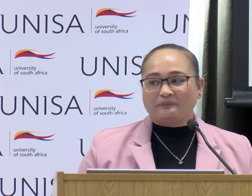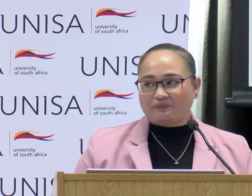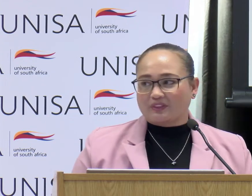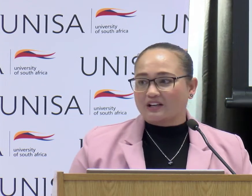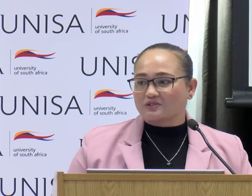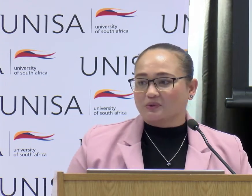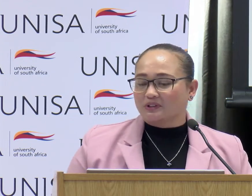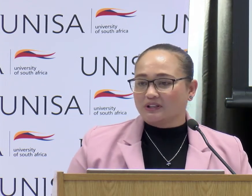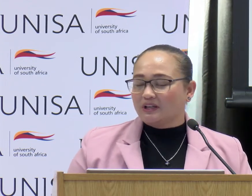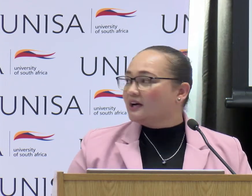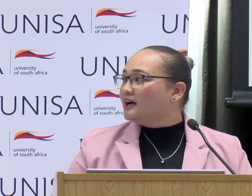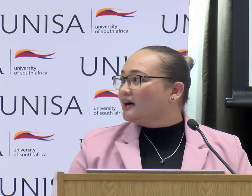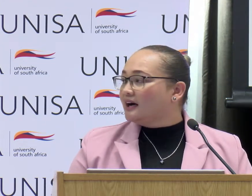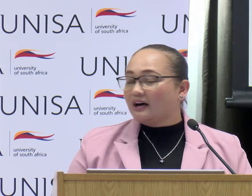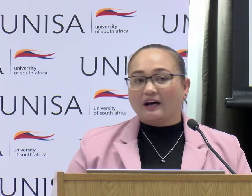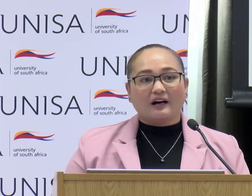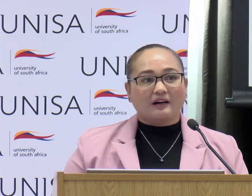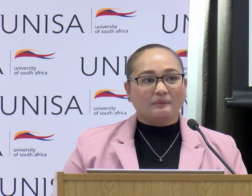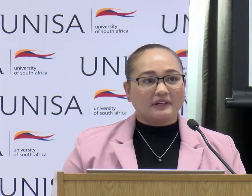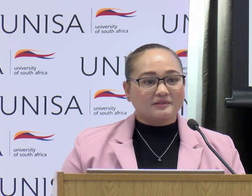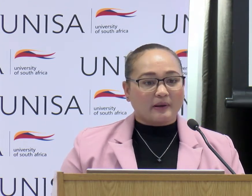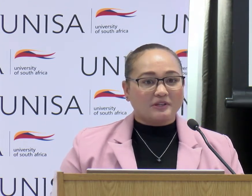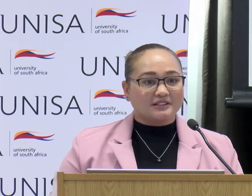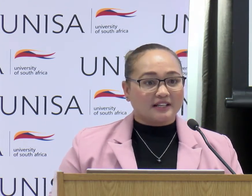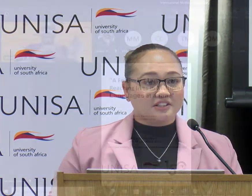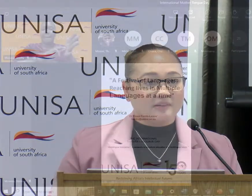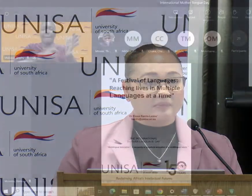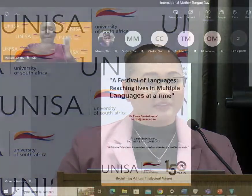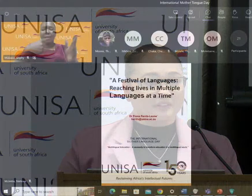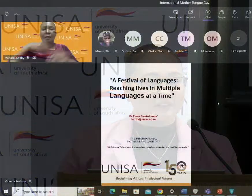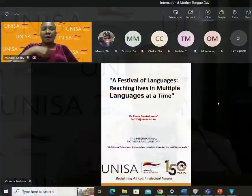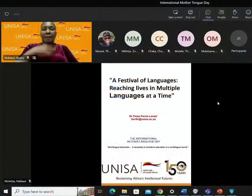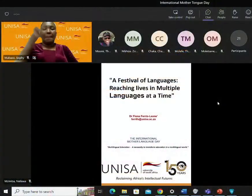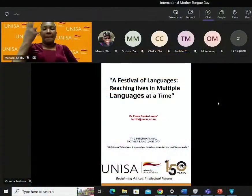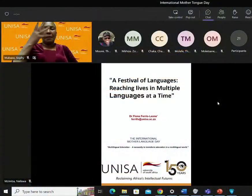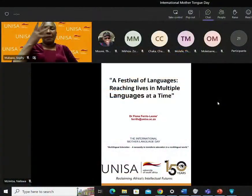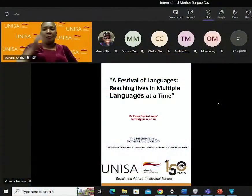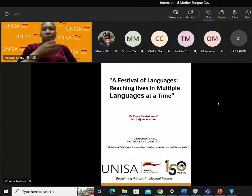us all. Is my presentation up?